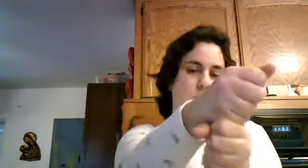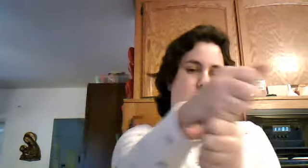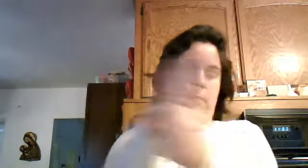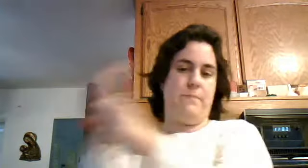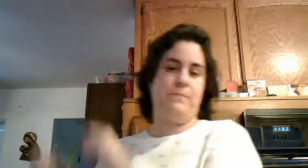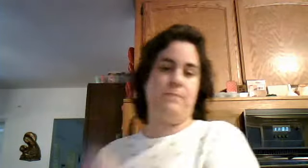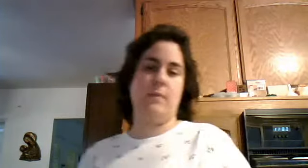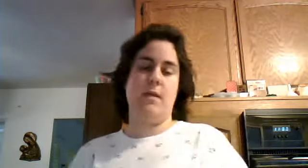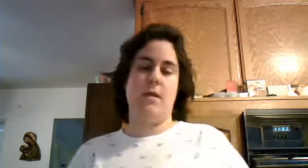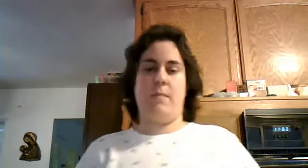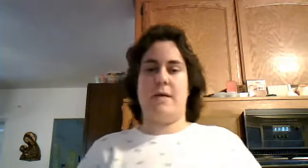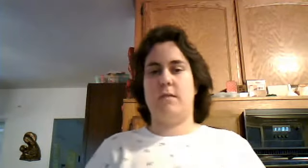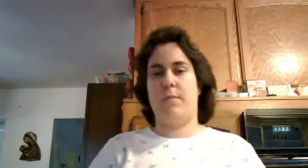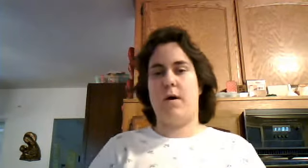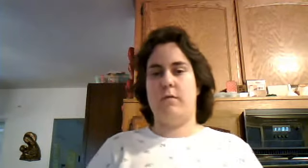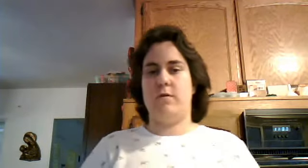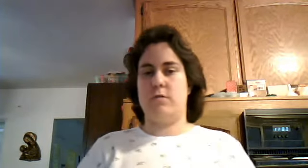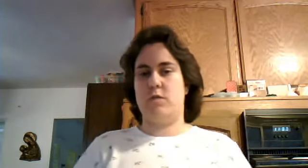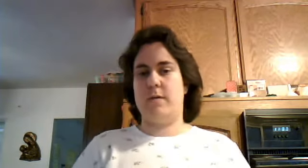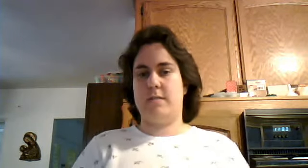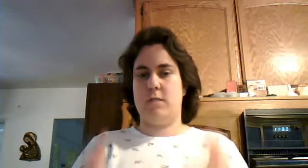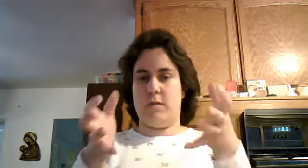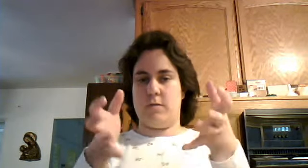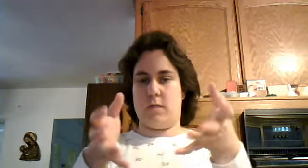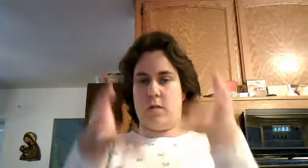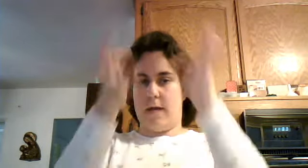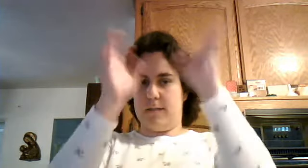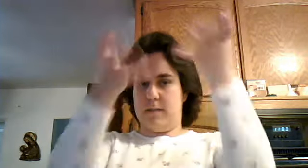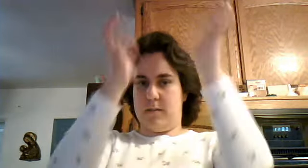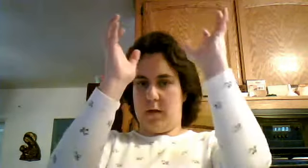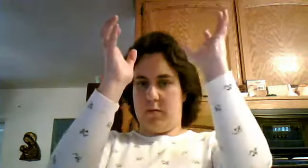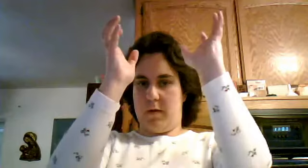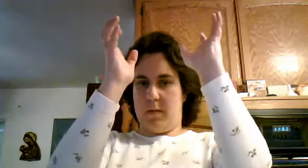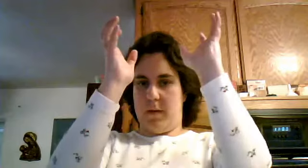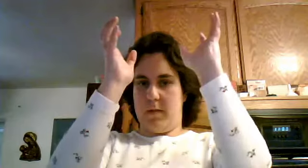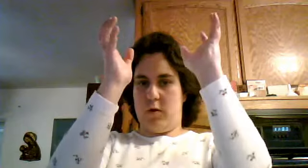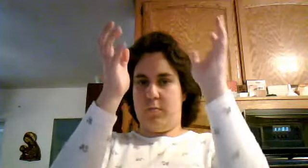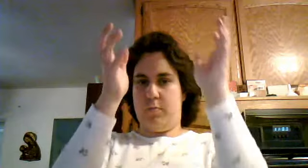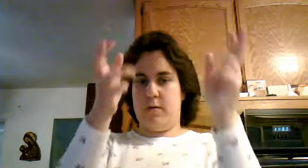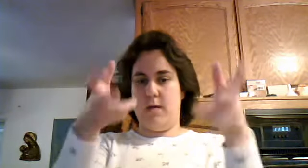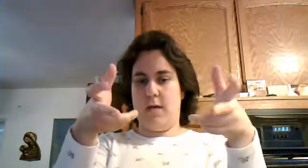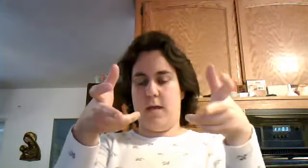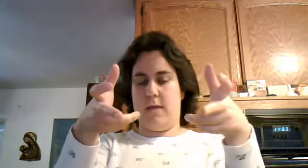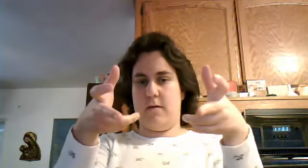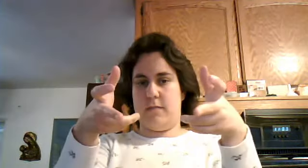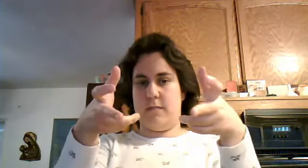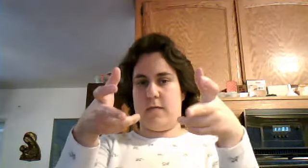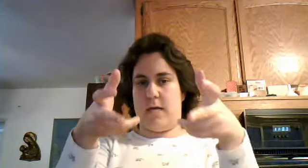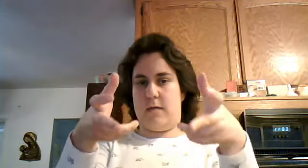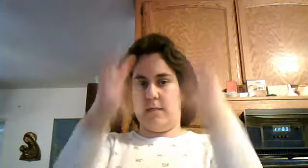Baseball. Basketball, there's two ways to do it. There's the claw hands, like you're throwing the ball in the hoop, and then there's this hand, these